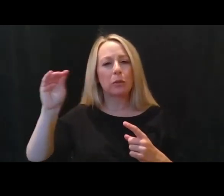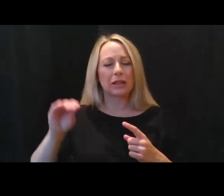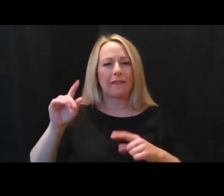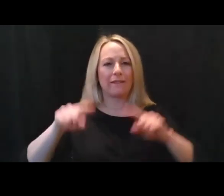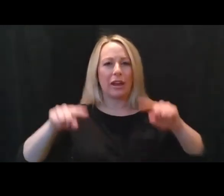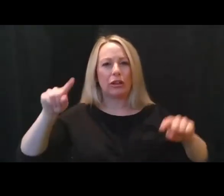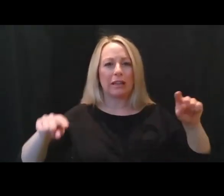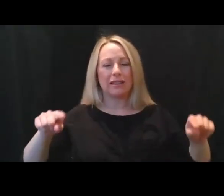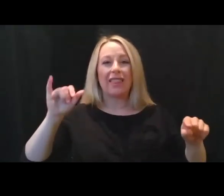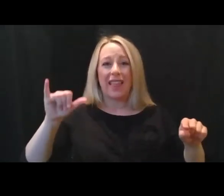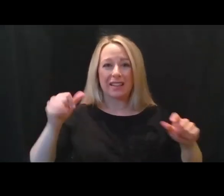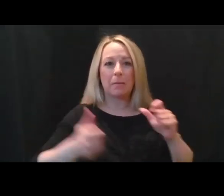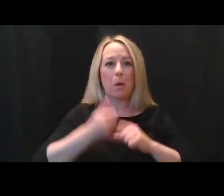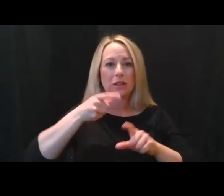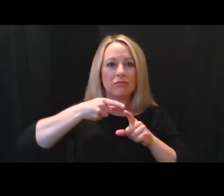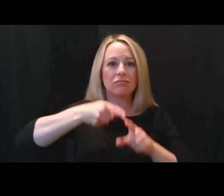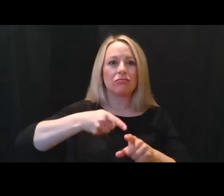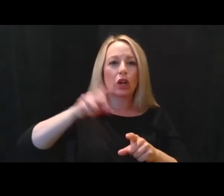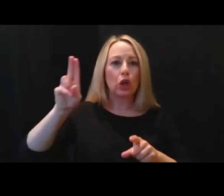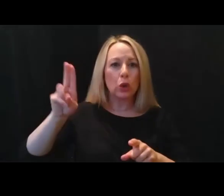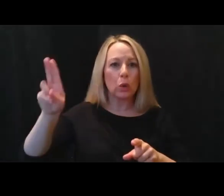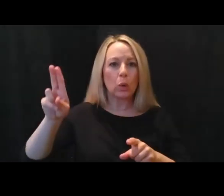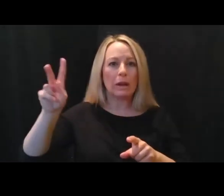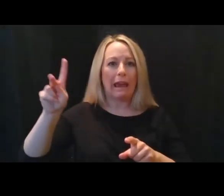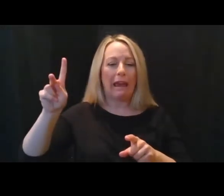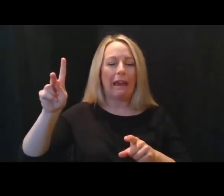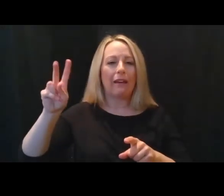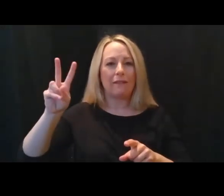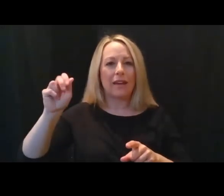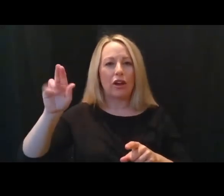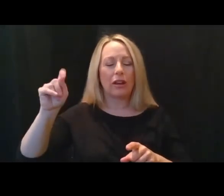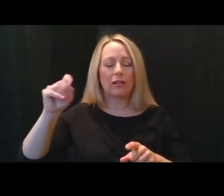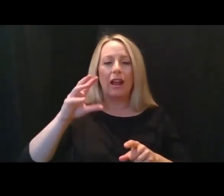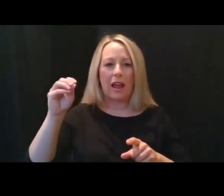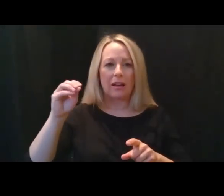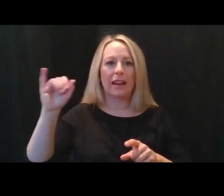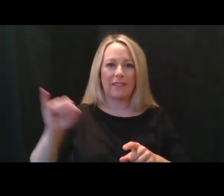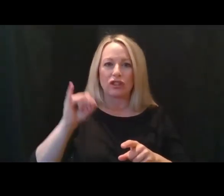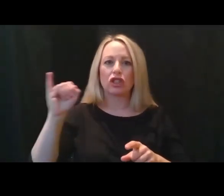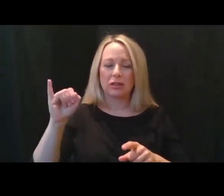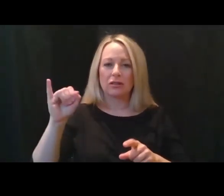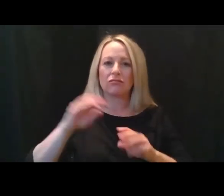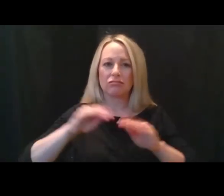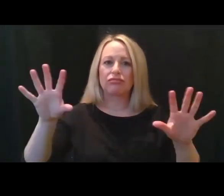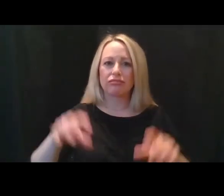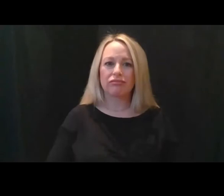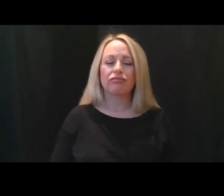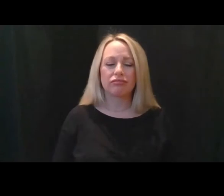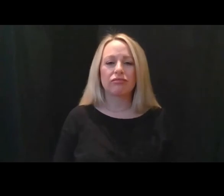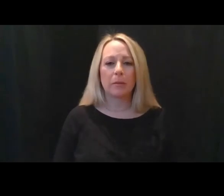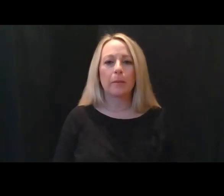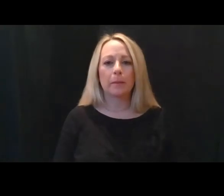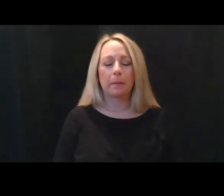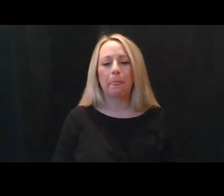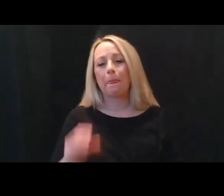those are the UK variant, 50% or so more infectious. And